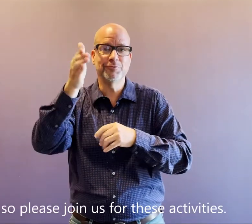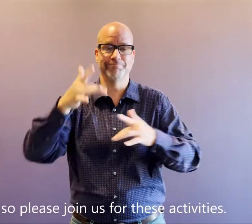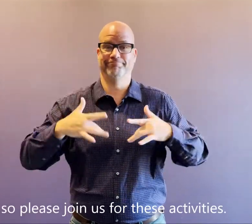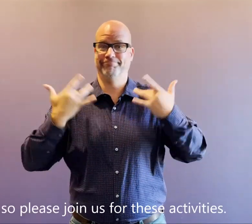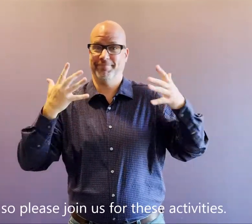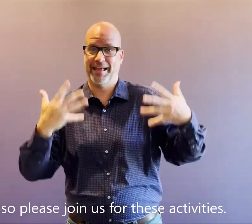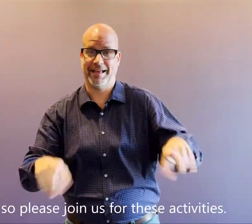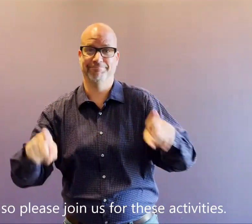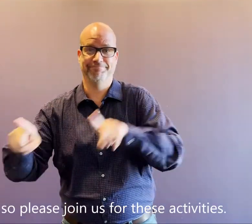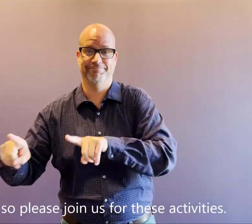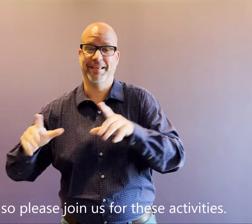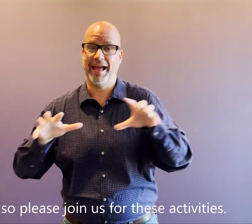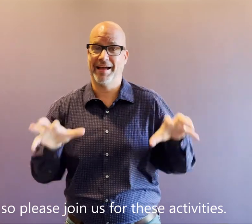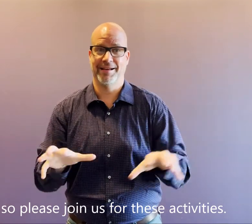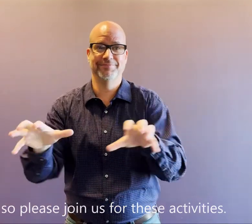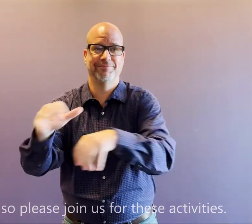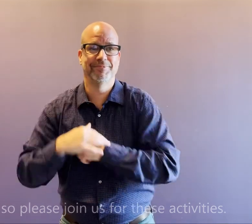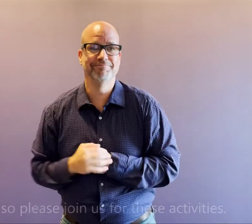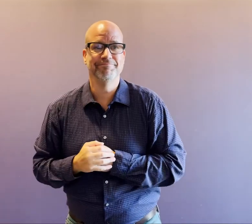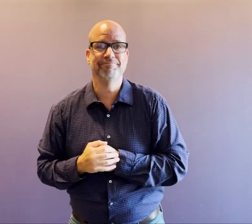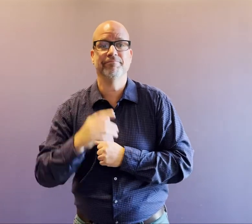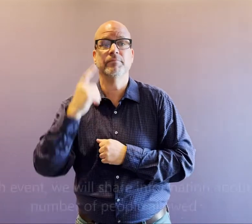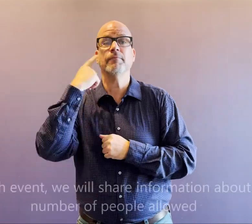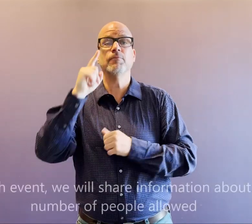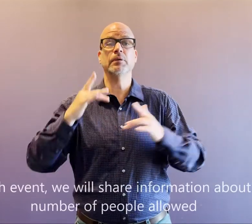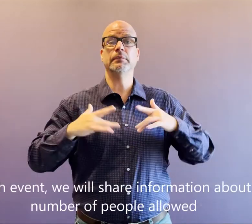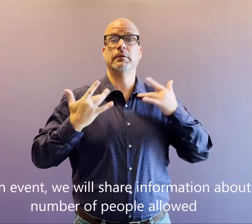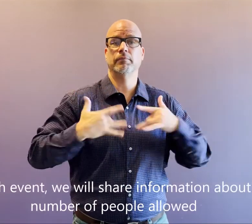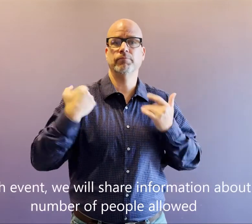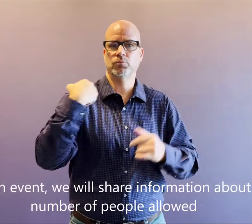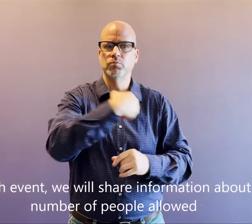workshops together. So please join us for these activities.